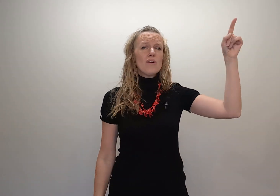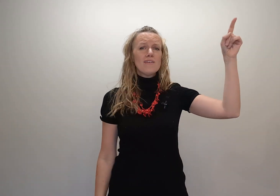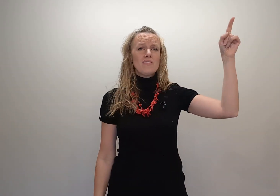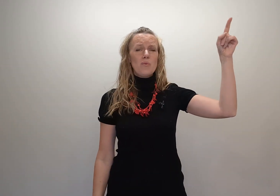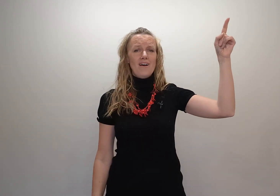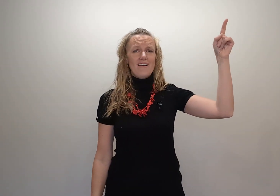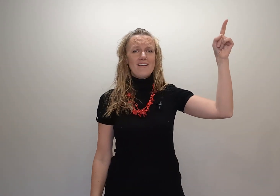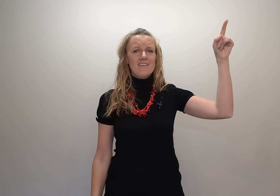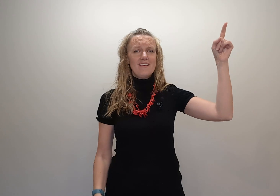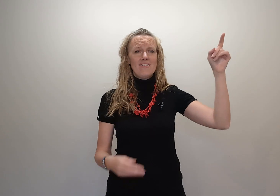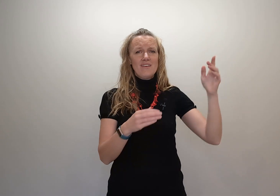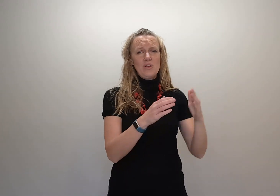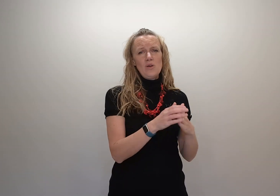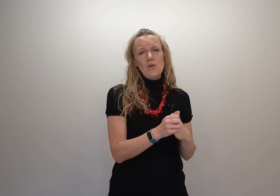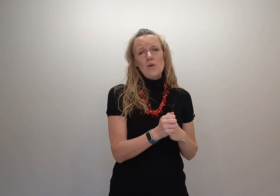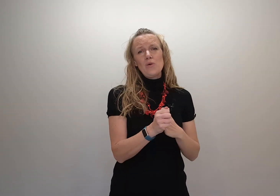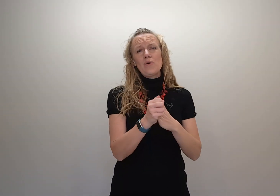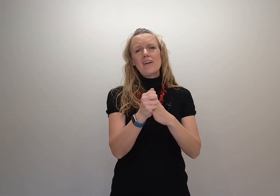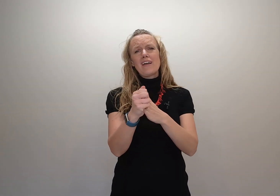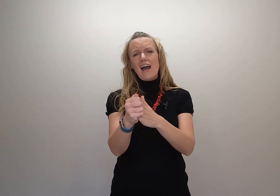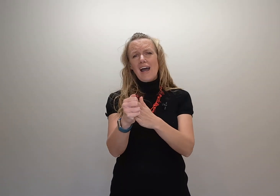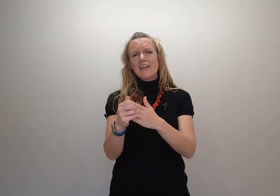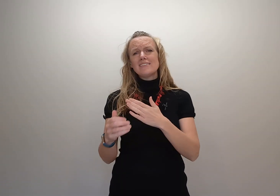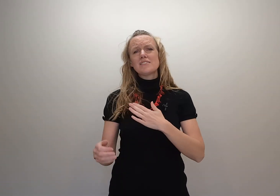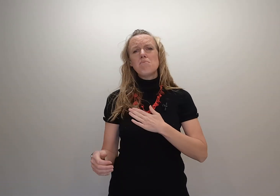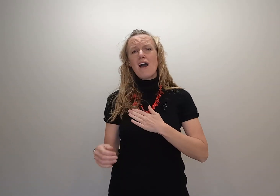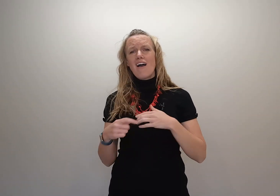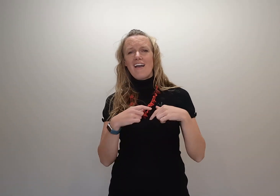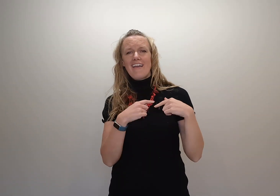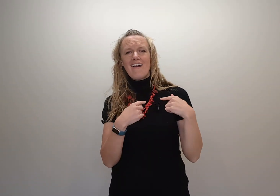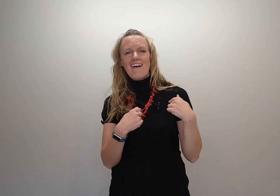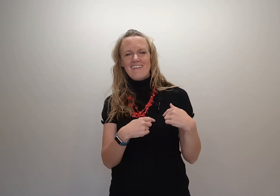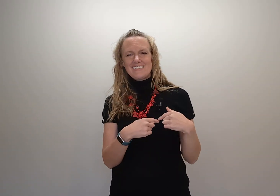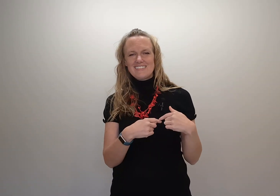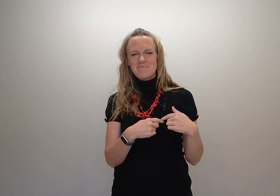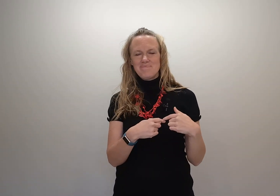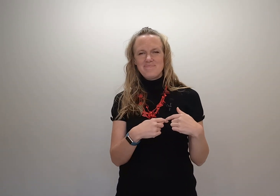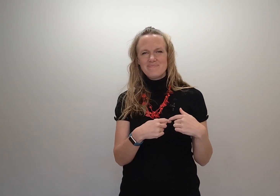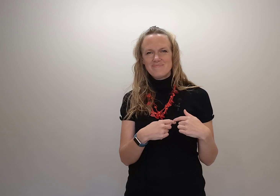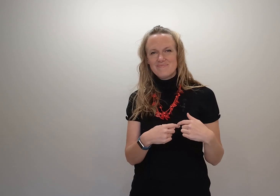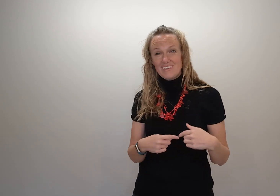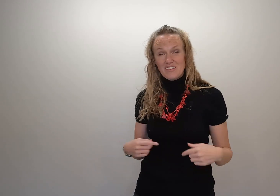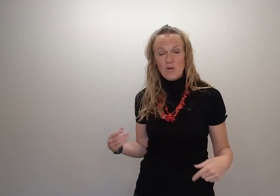You're the one who guides my heart. In the